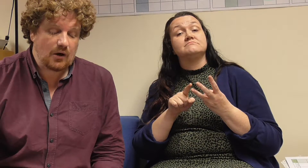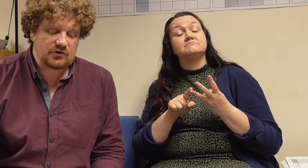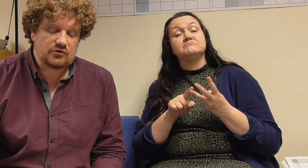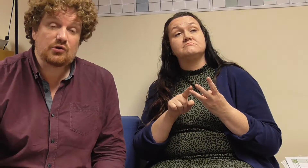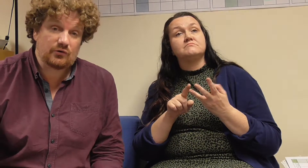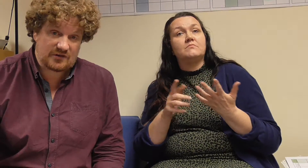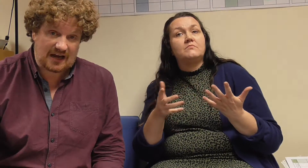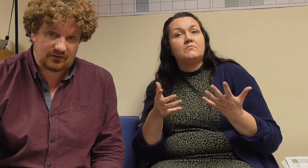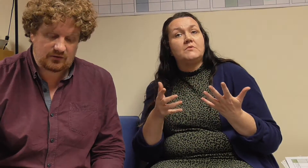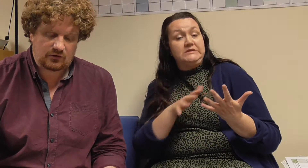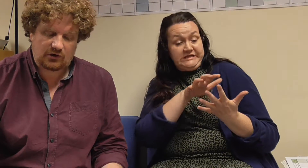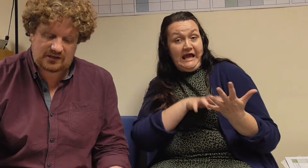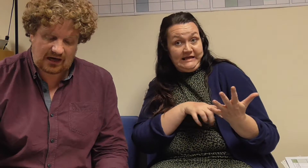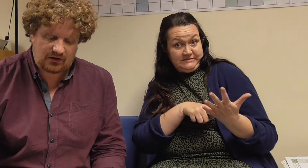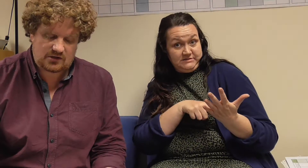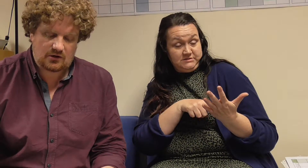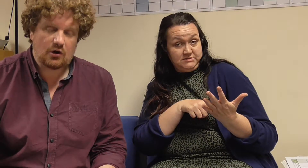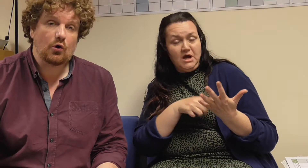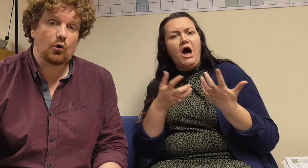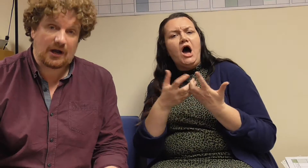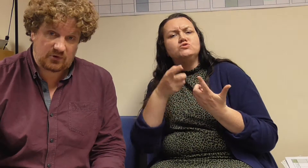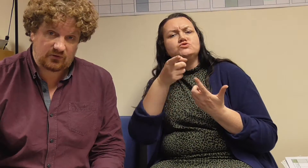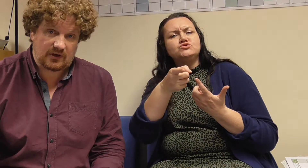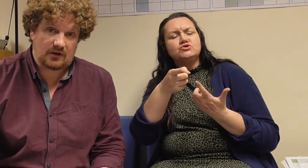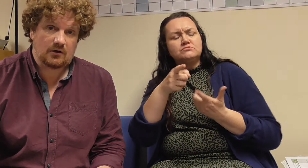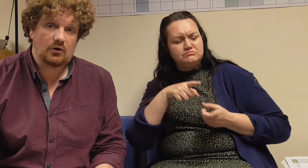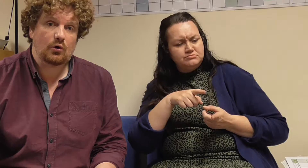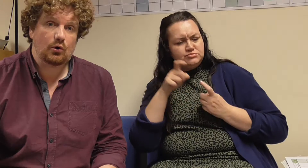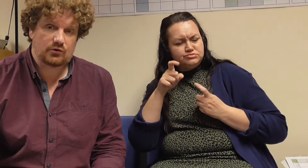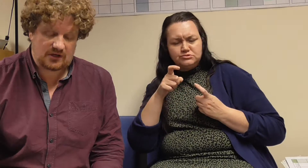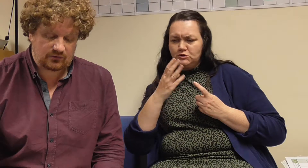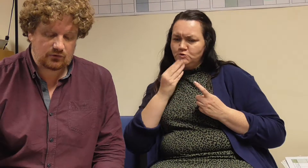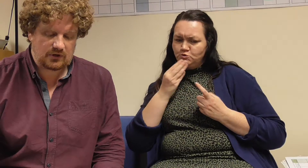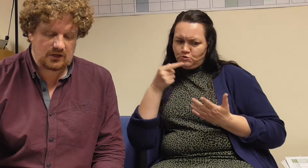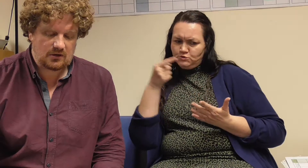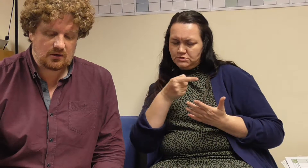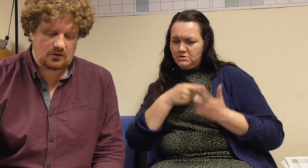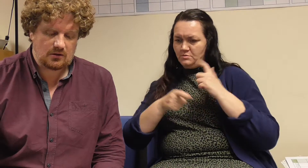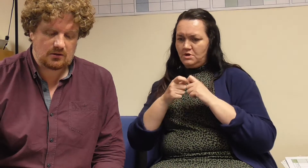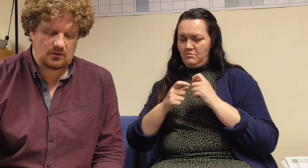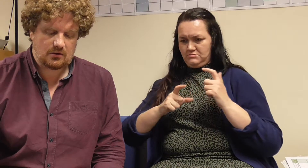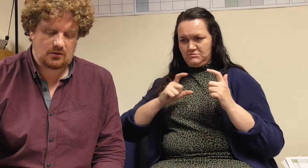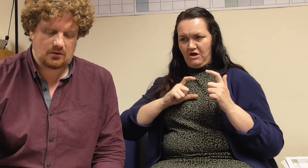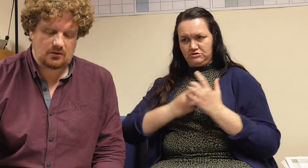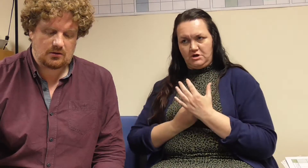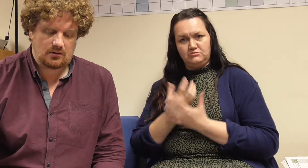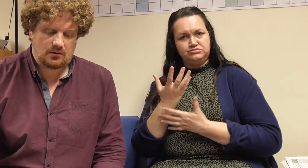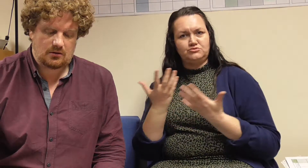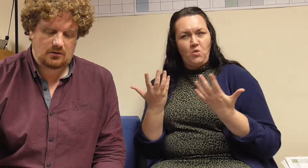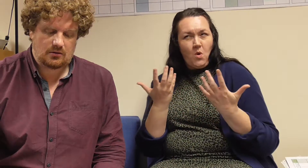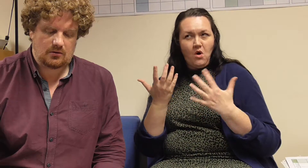So how did you use the text to create character or atmosphere or tell story?